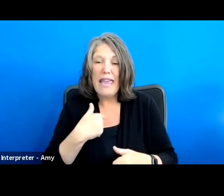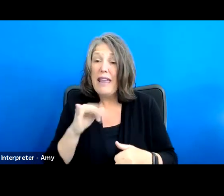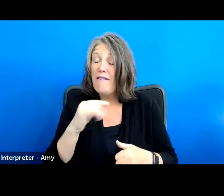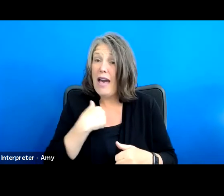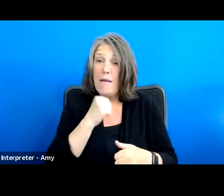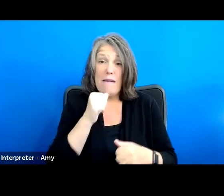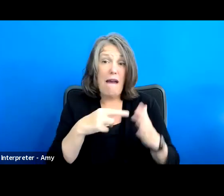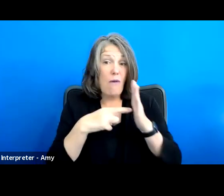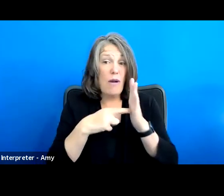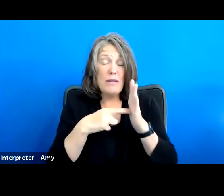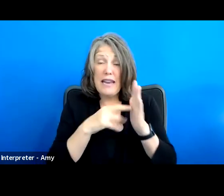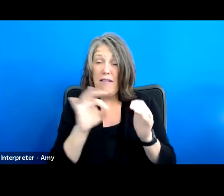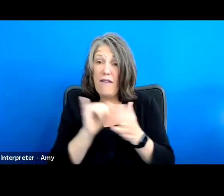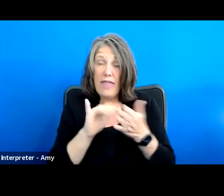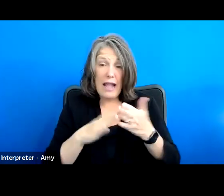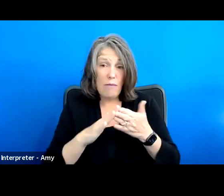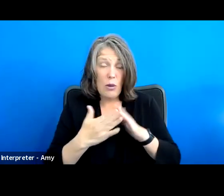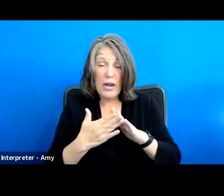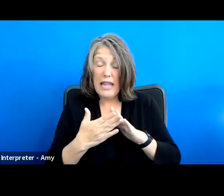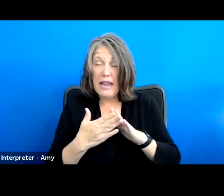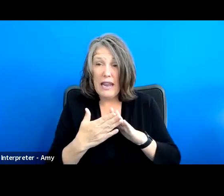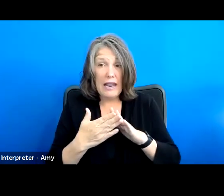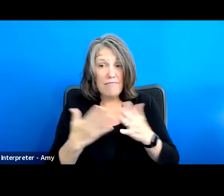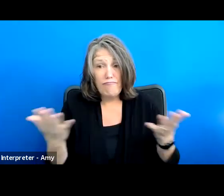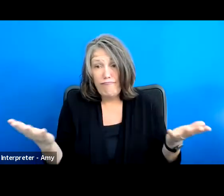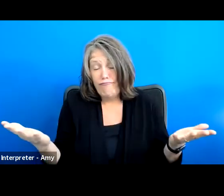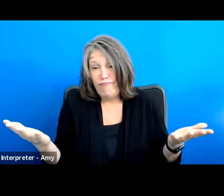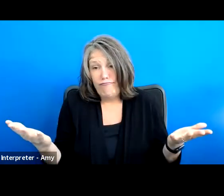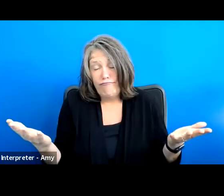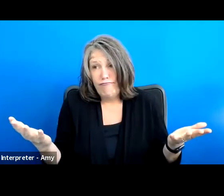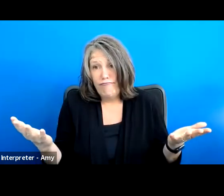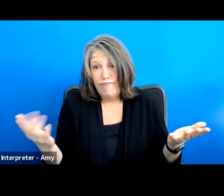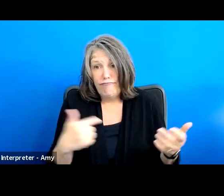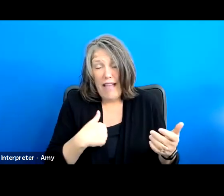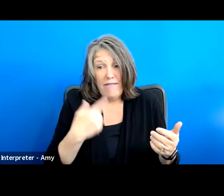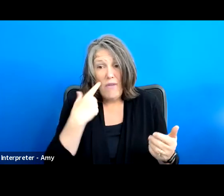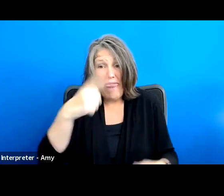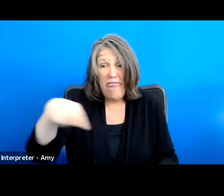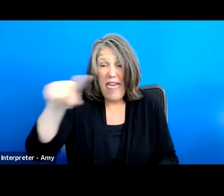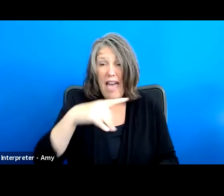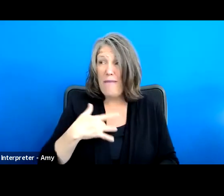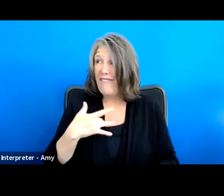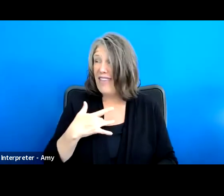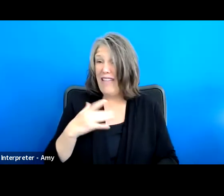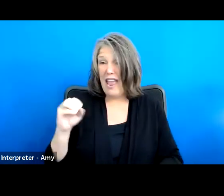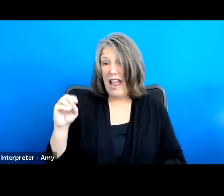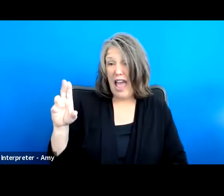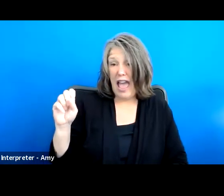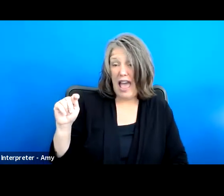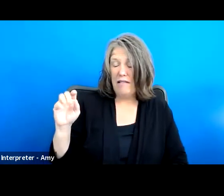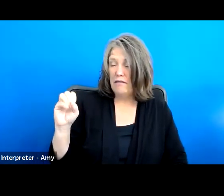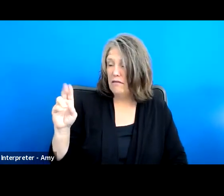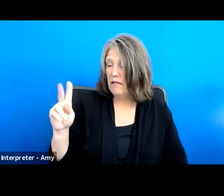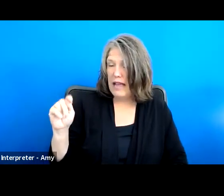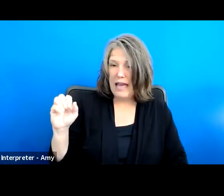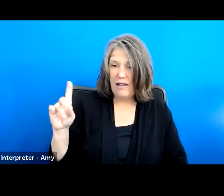not a representative of that community, I just, for them, feel like an outsider trying to tell them